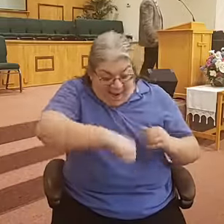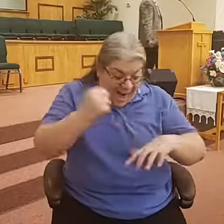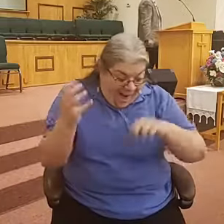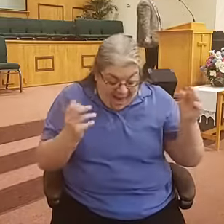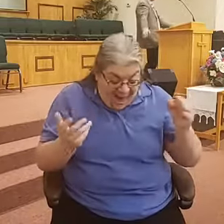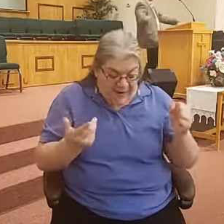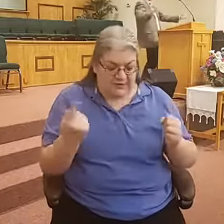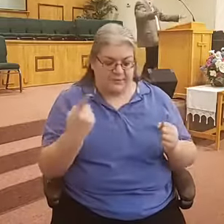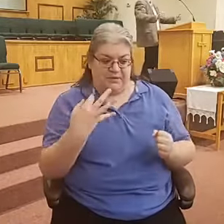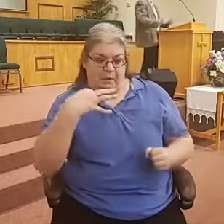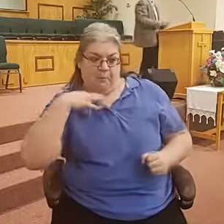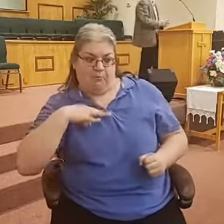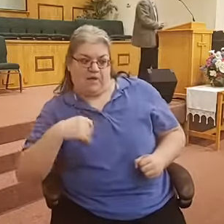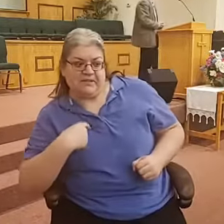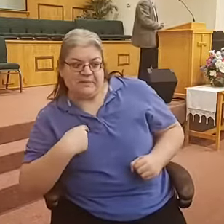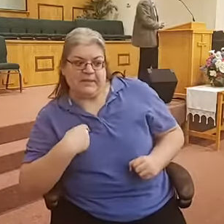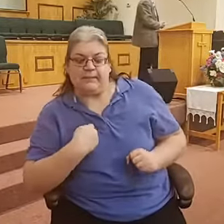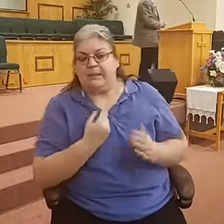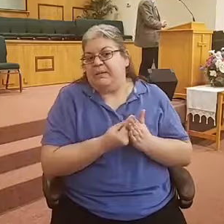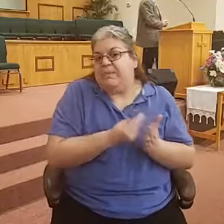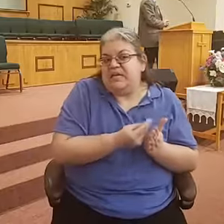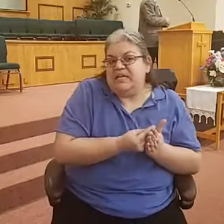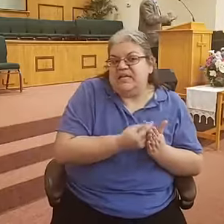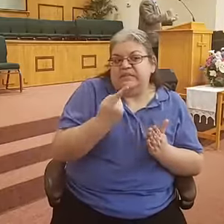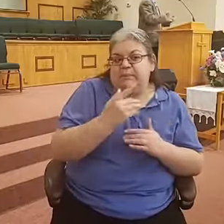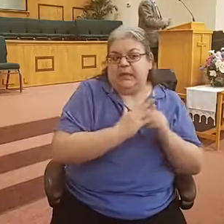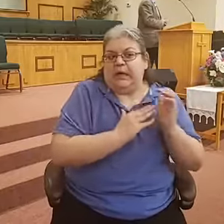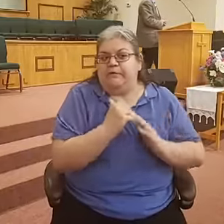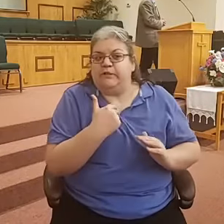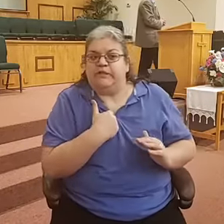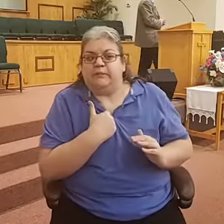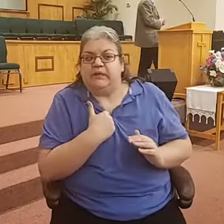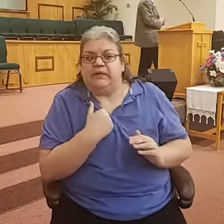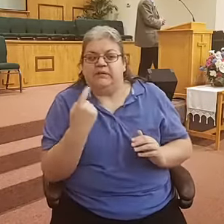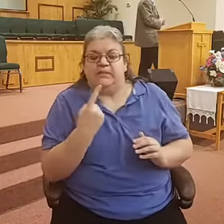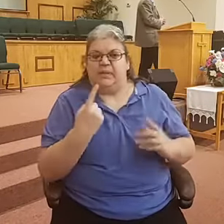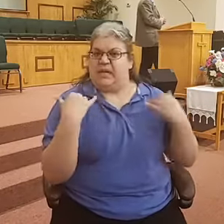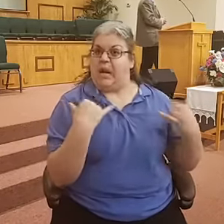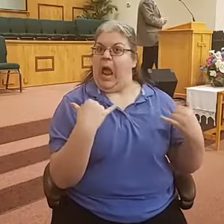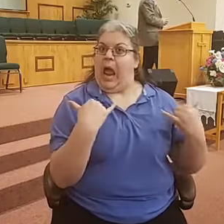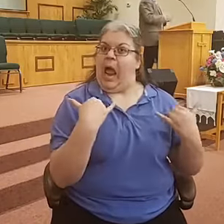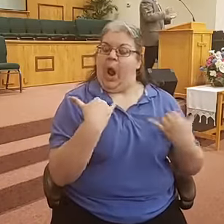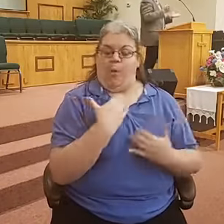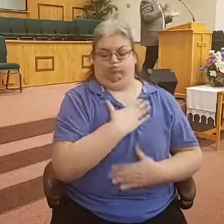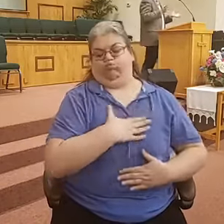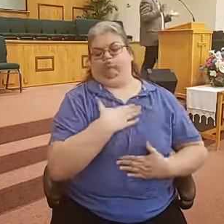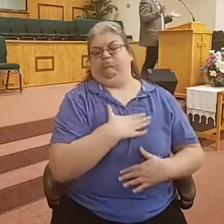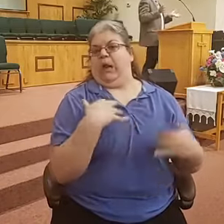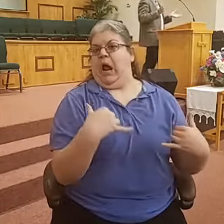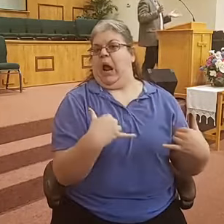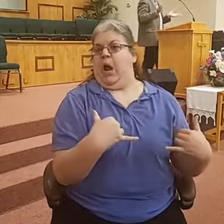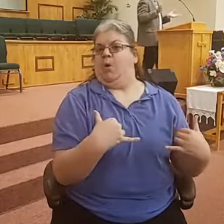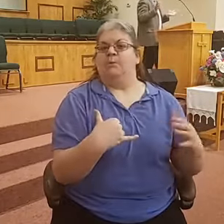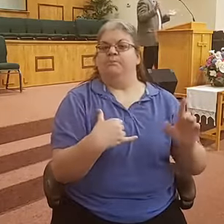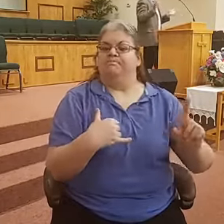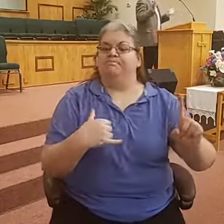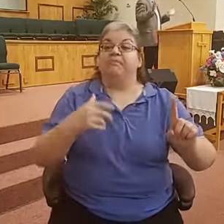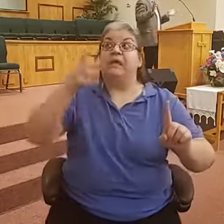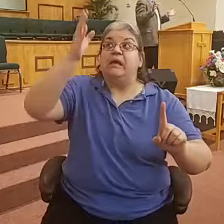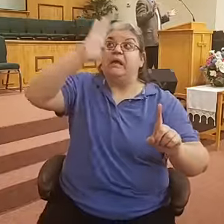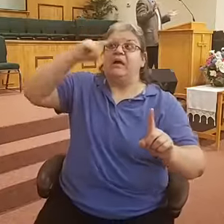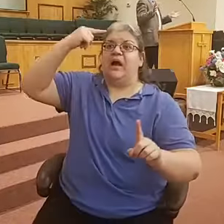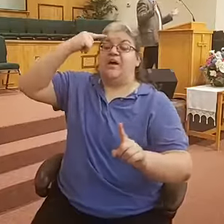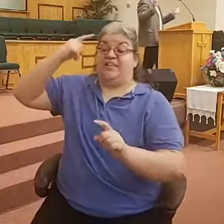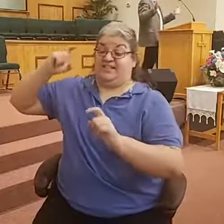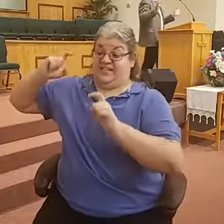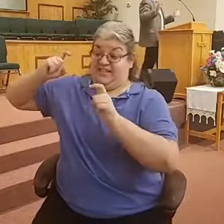financially and comfort and that sort of thing. That's immediate. But when God thinks of gifts, he thinks of gifts